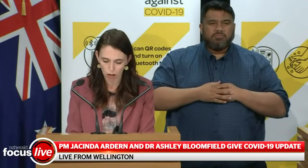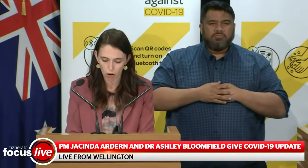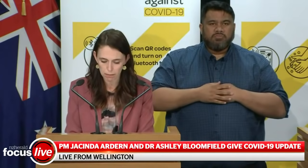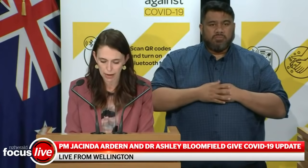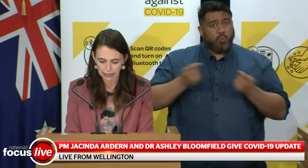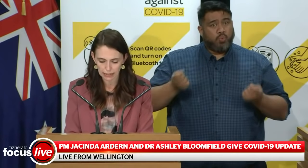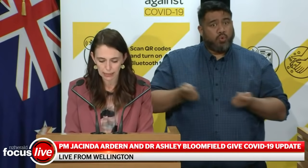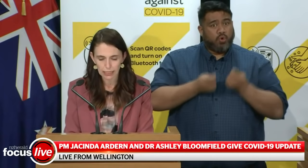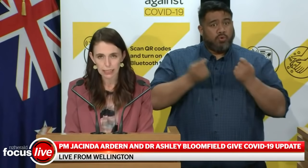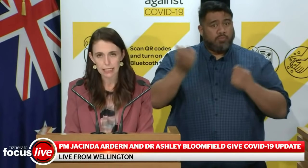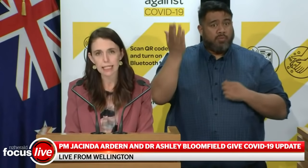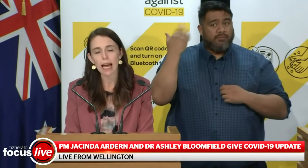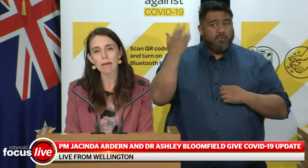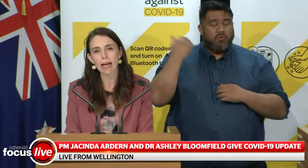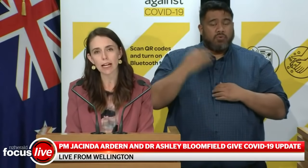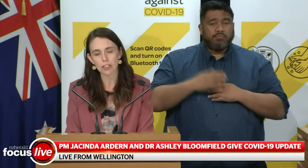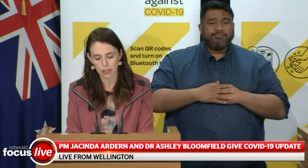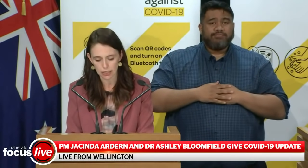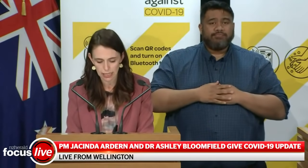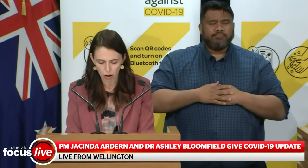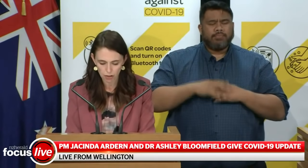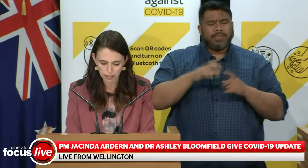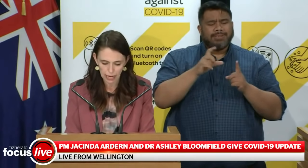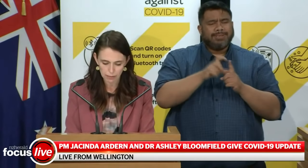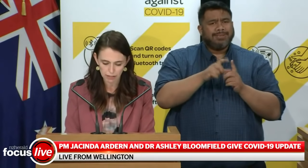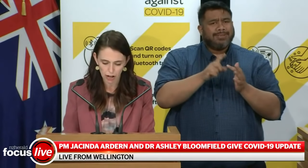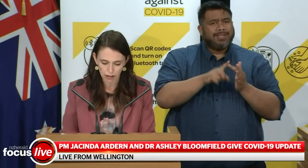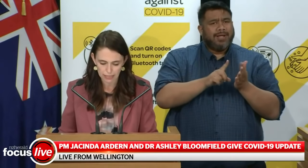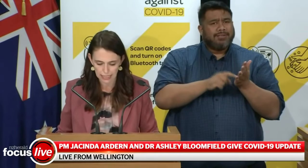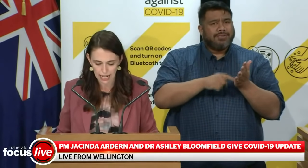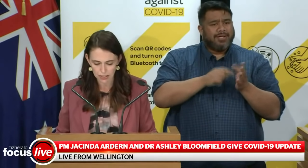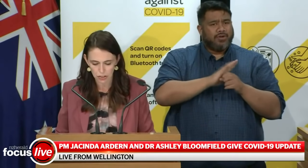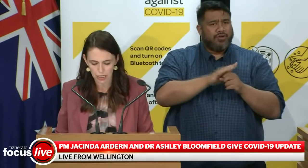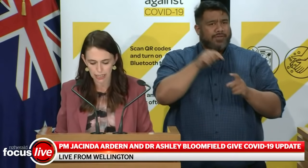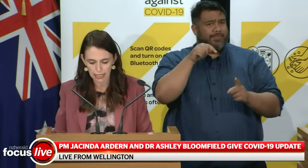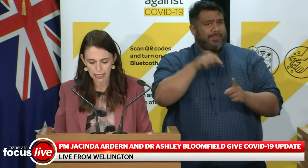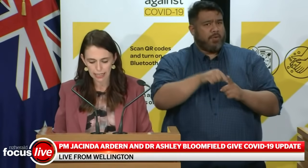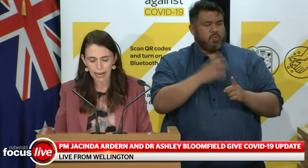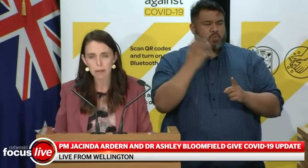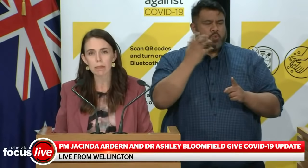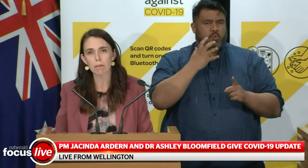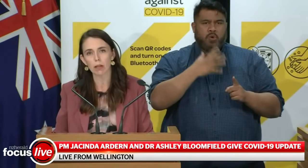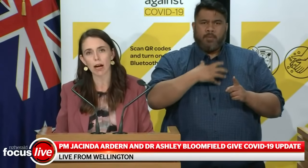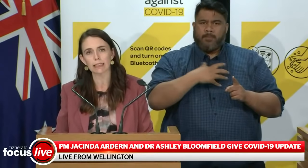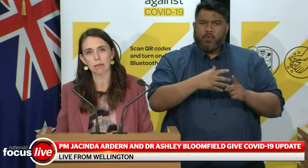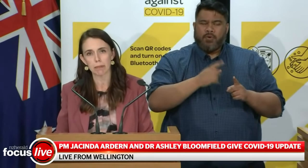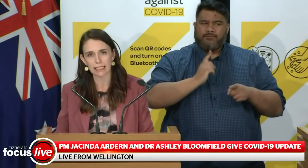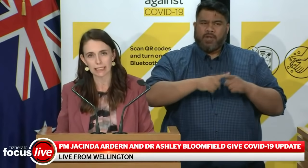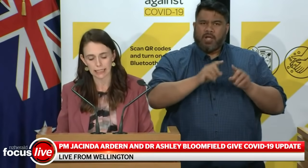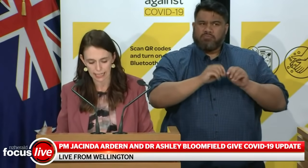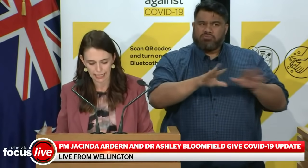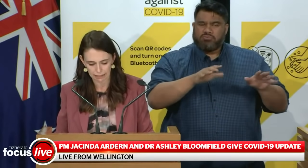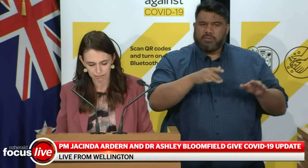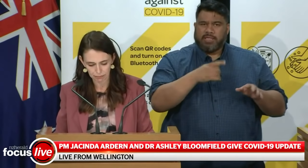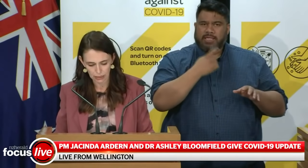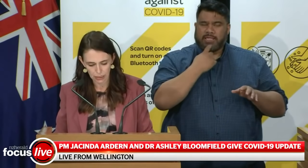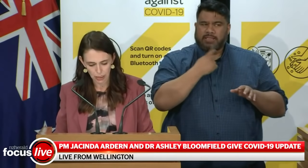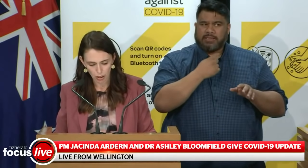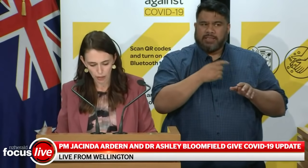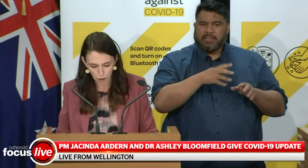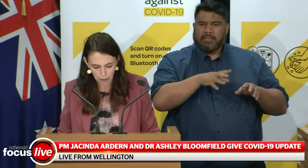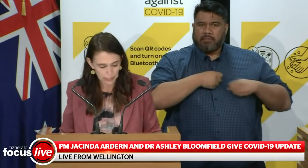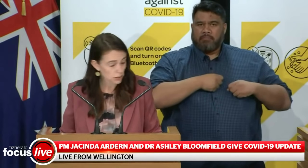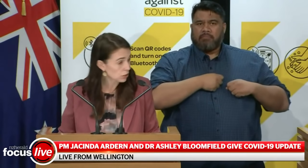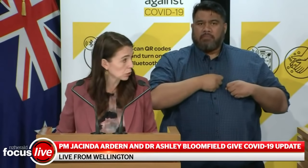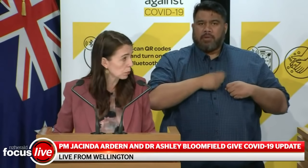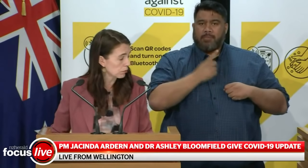enemy to combat, the same actions that overcame the virus last year can be applied to beat it again.